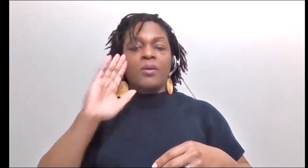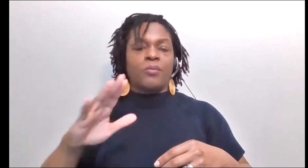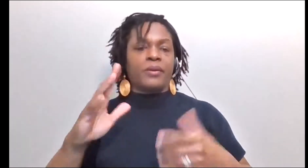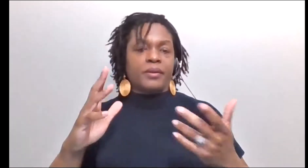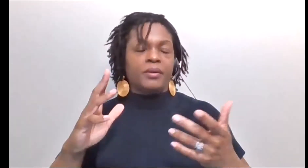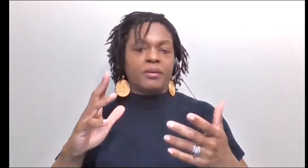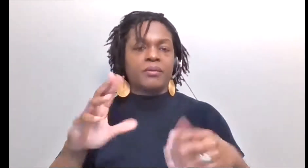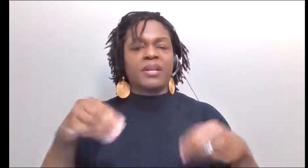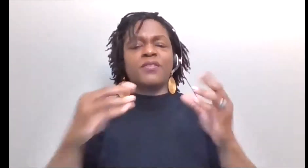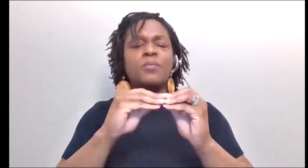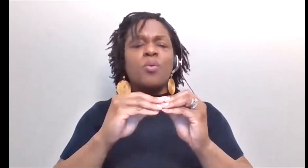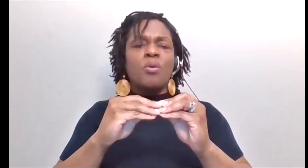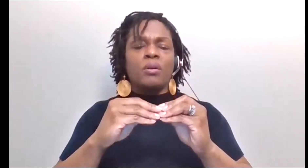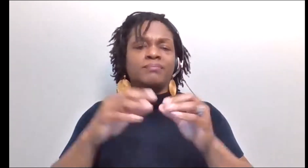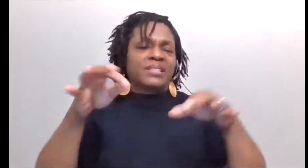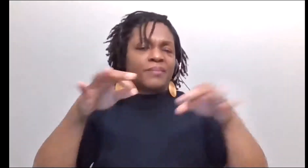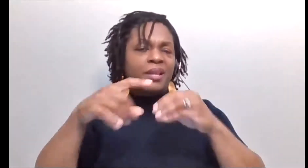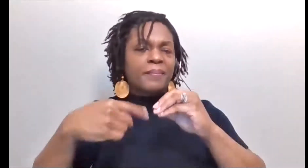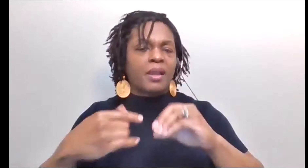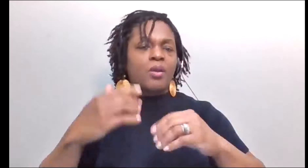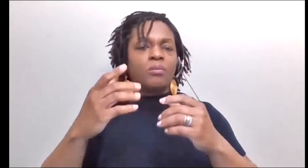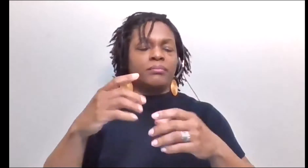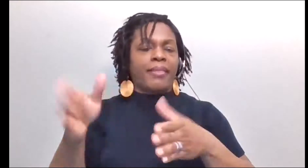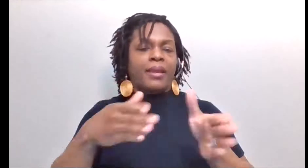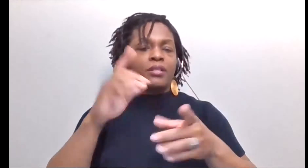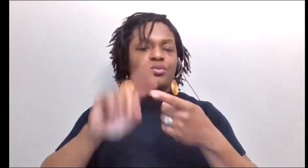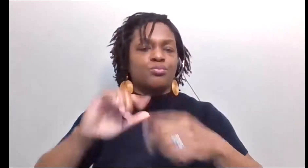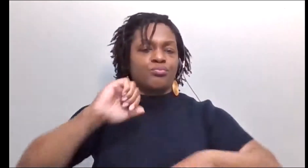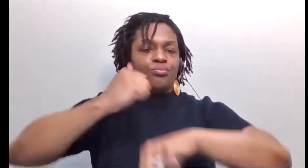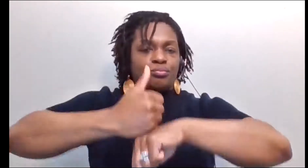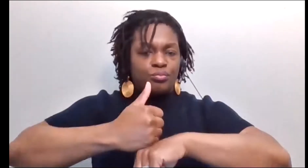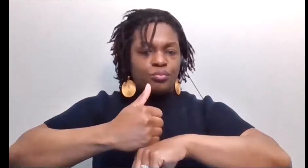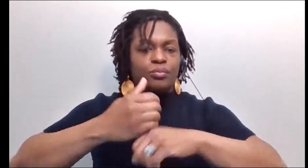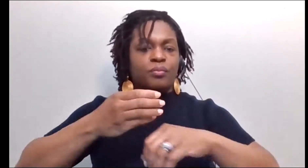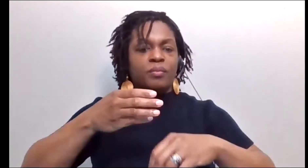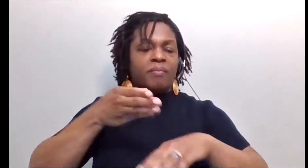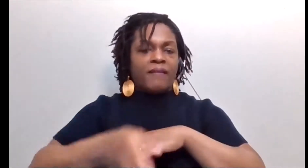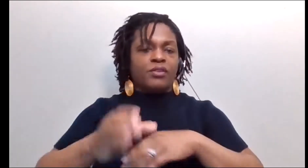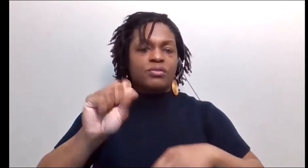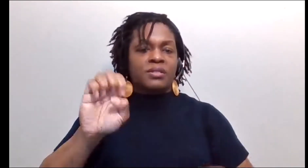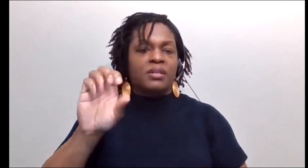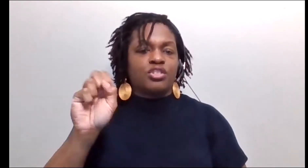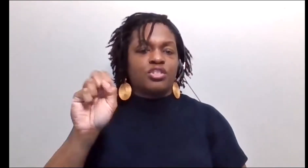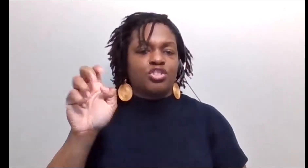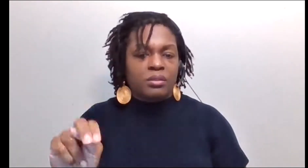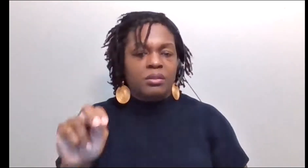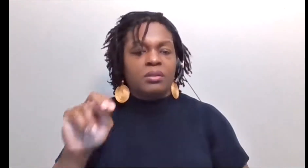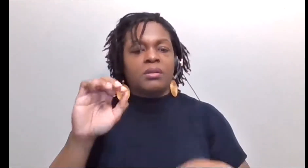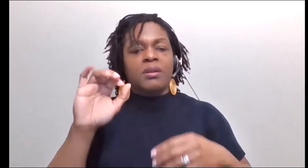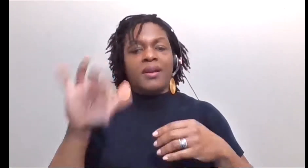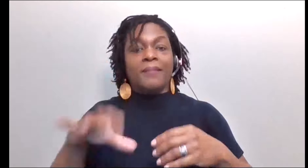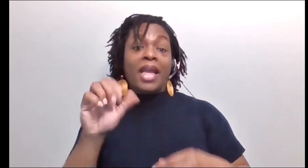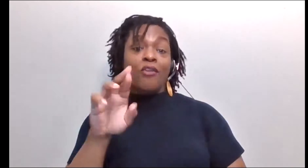post-session, post-legislative session. And Caroline, fortunately or unfortunately, stole a lot of my